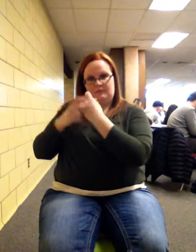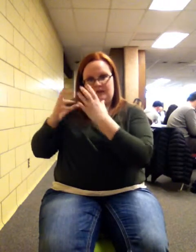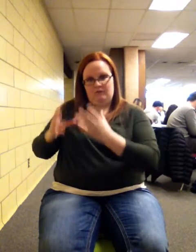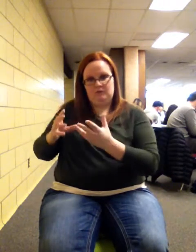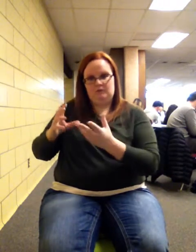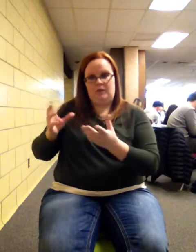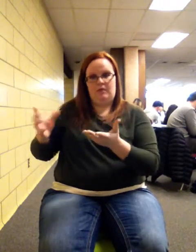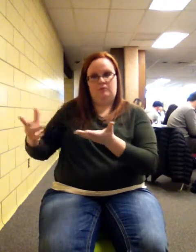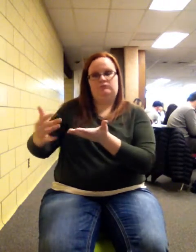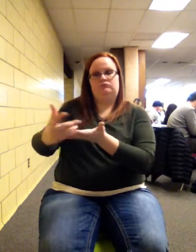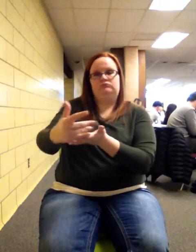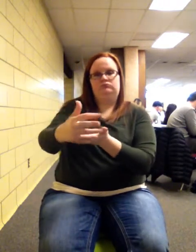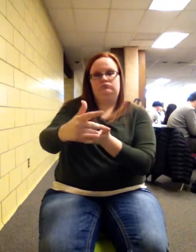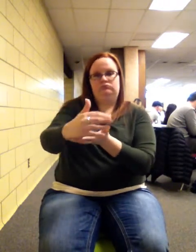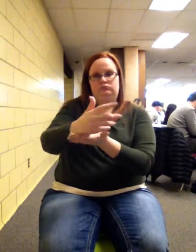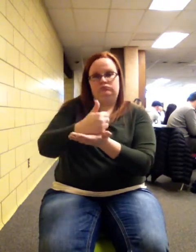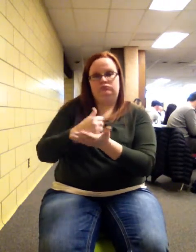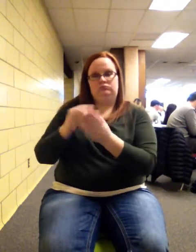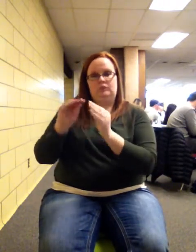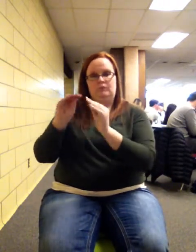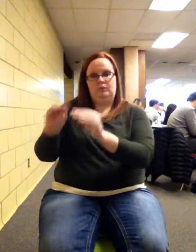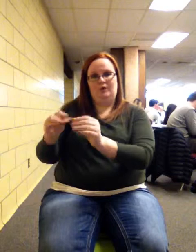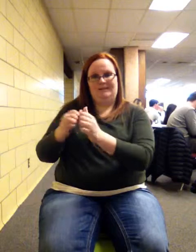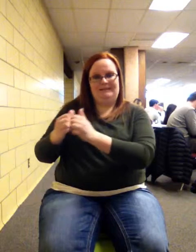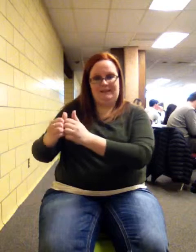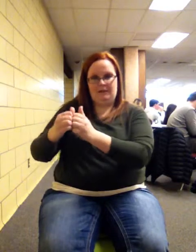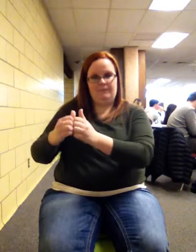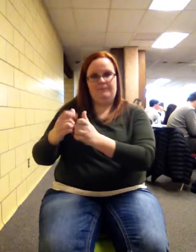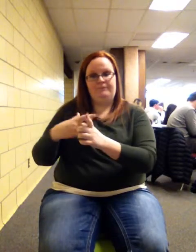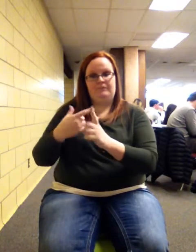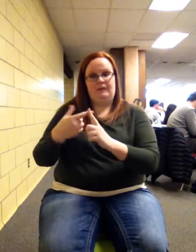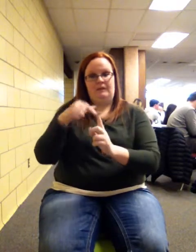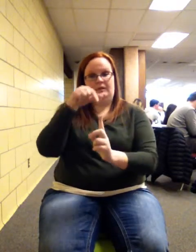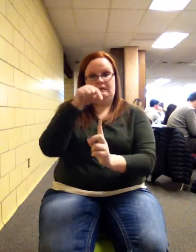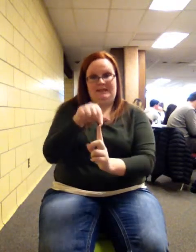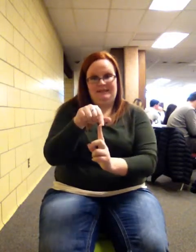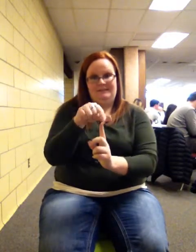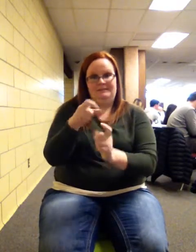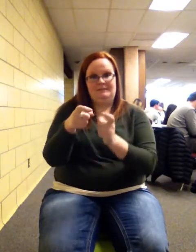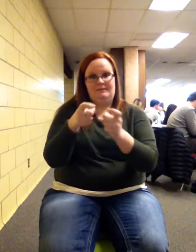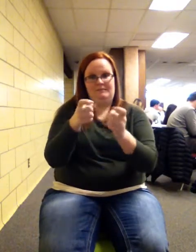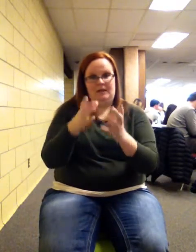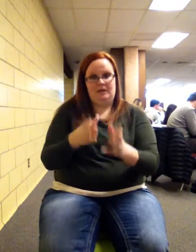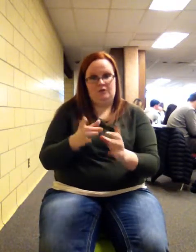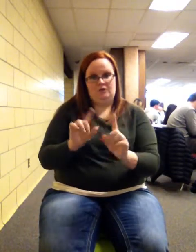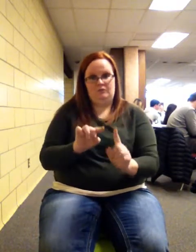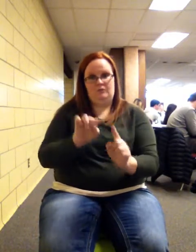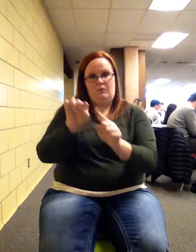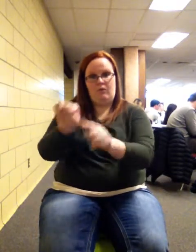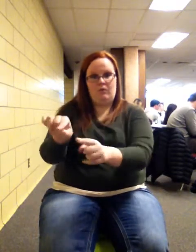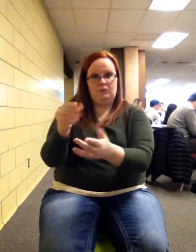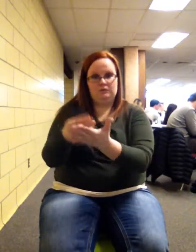So then what happens is the mutual fund manager goes out and buys the stocks or the